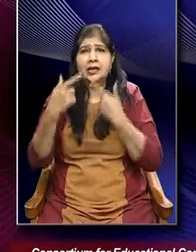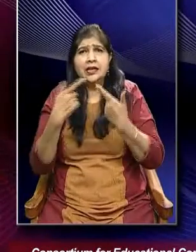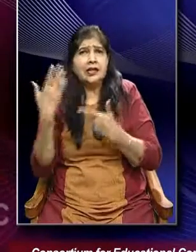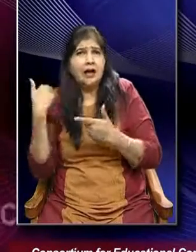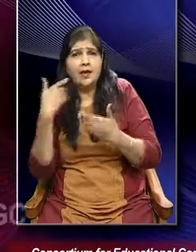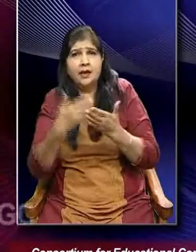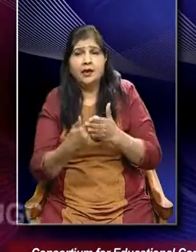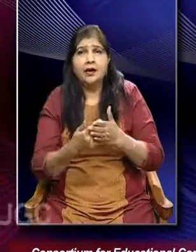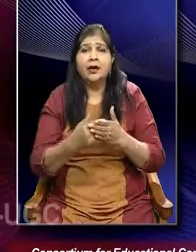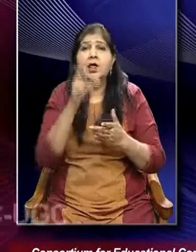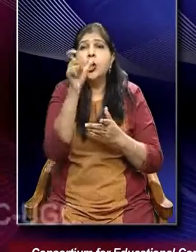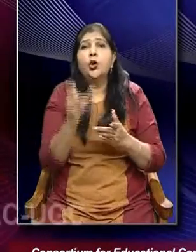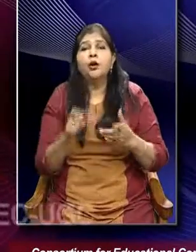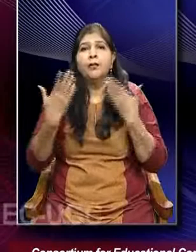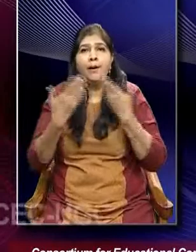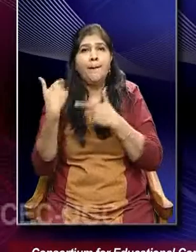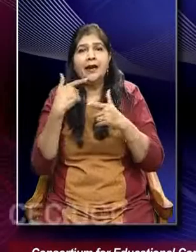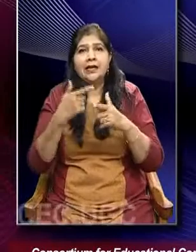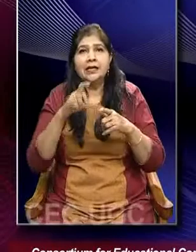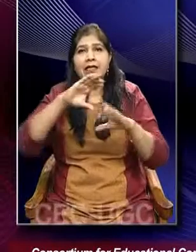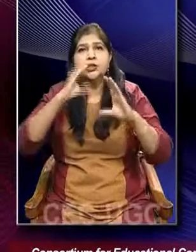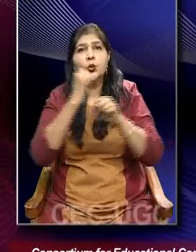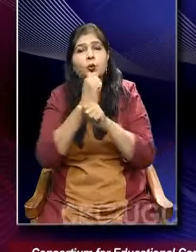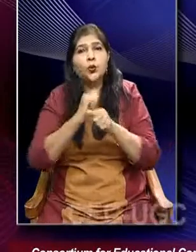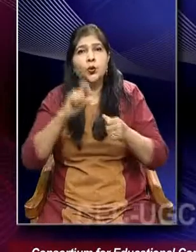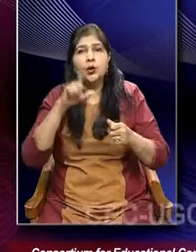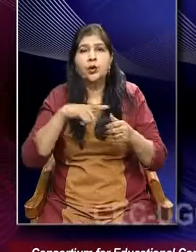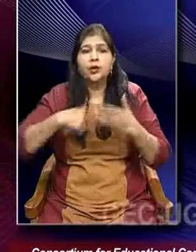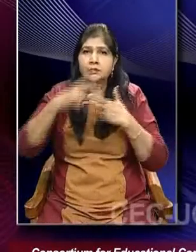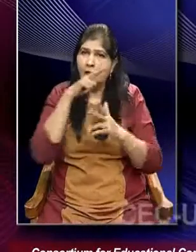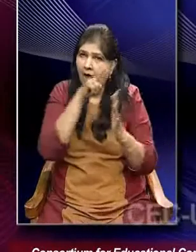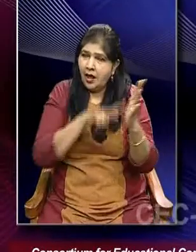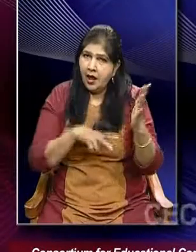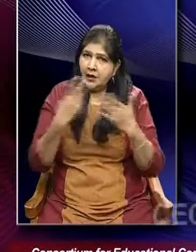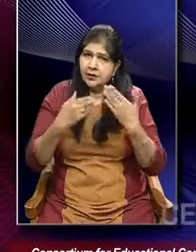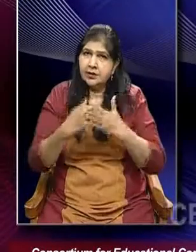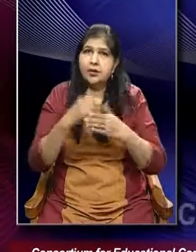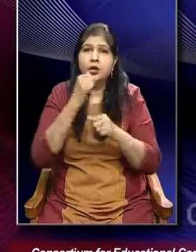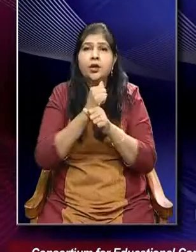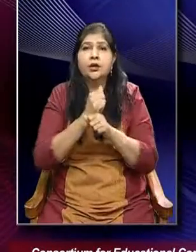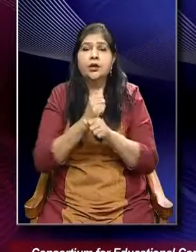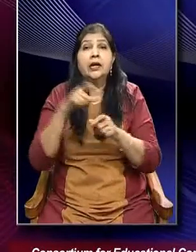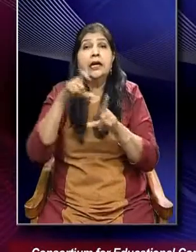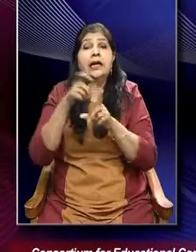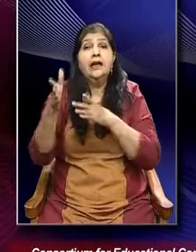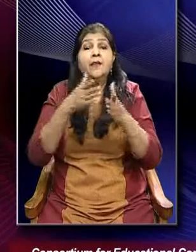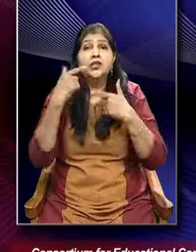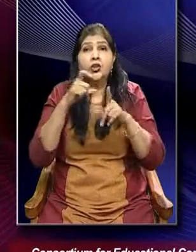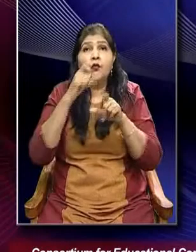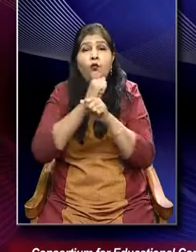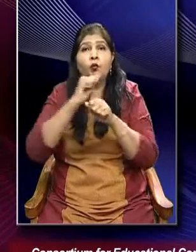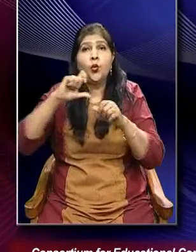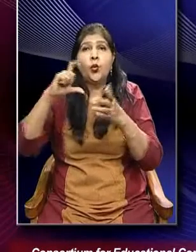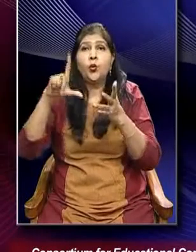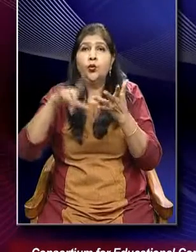discuss the topic. The topic of analysis is dimensions